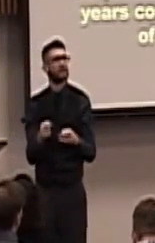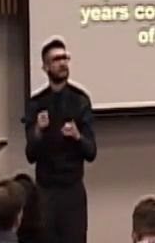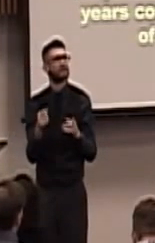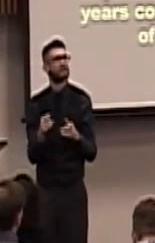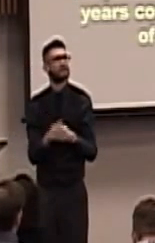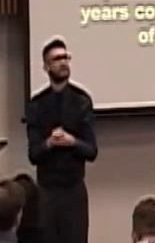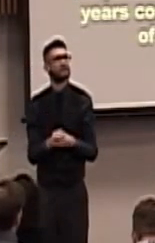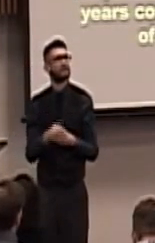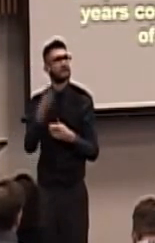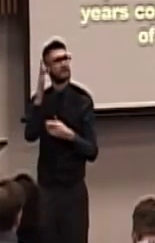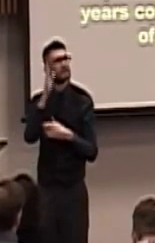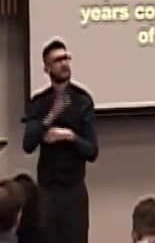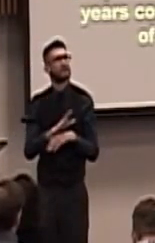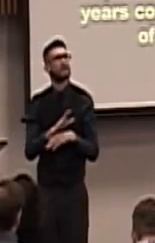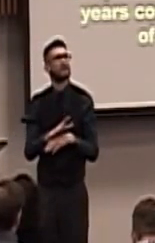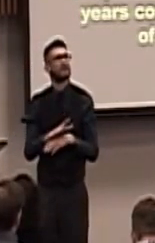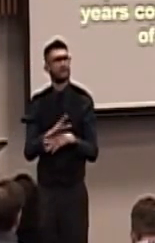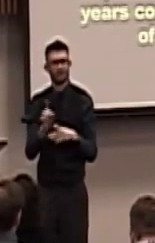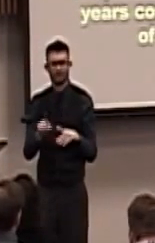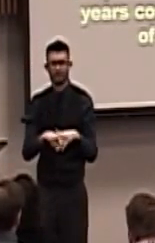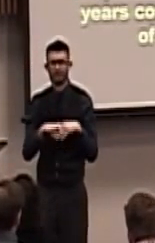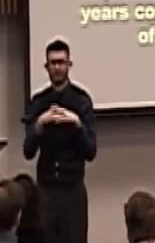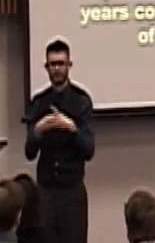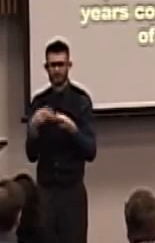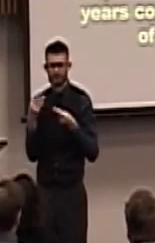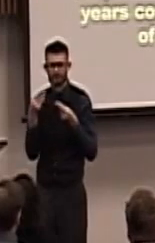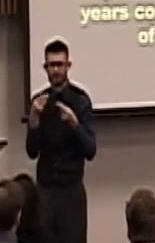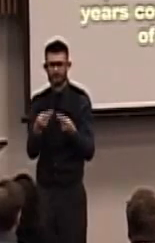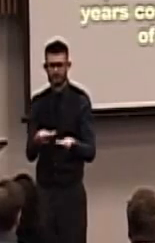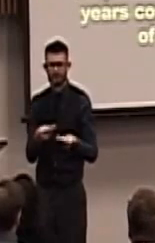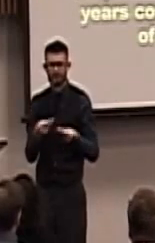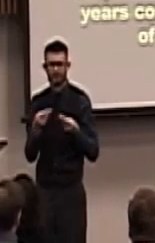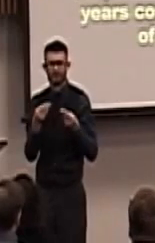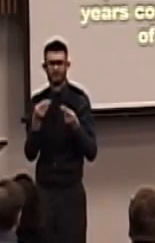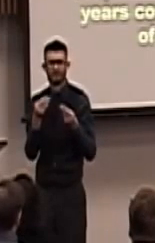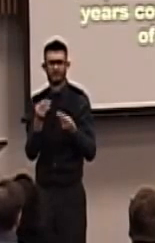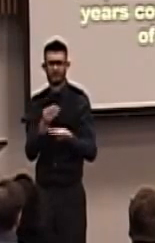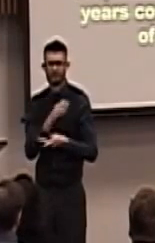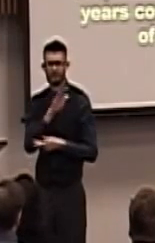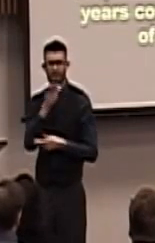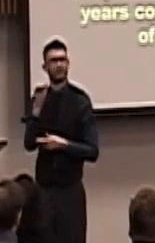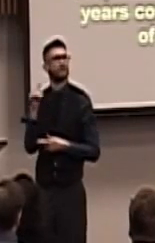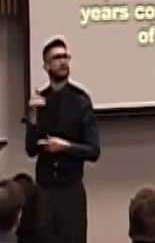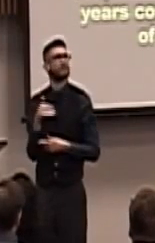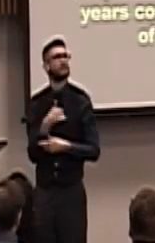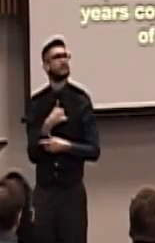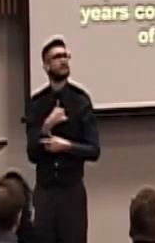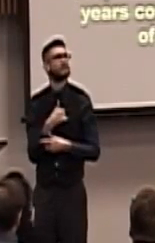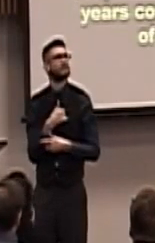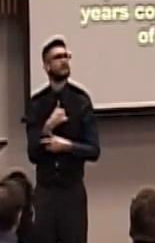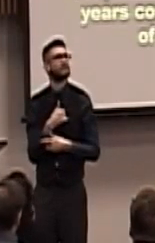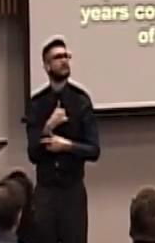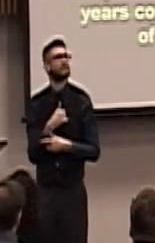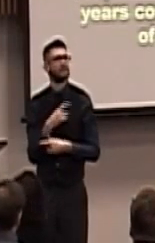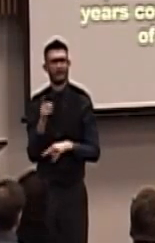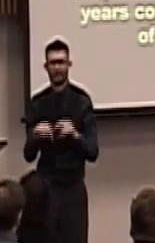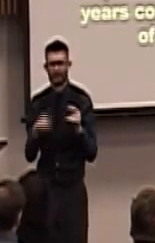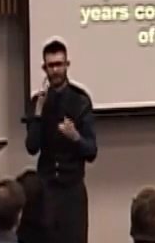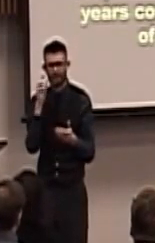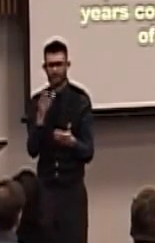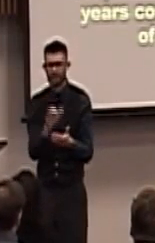God began to give increase like unbelievable. And that increase just